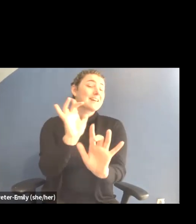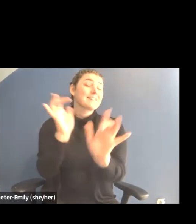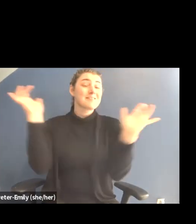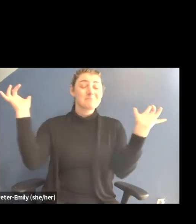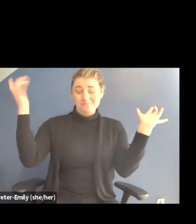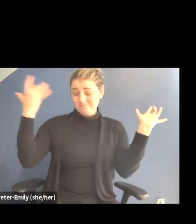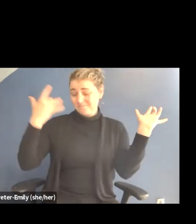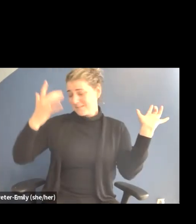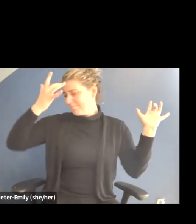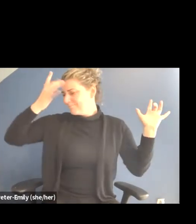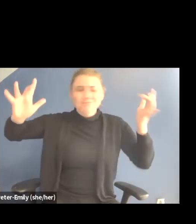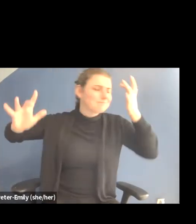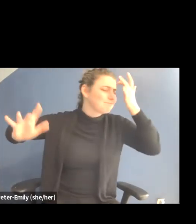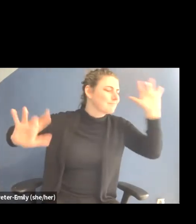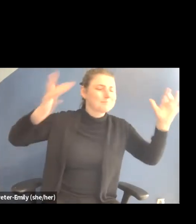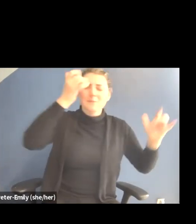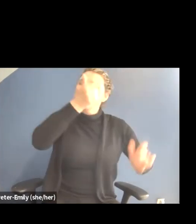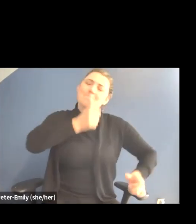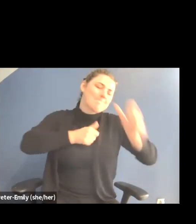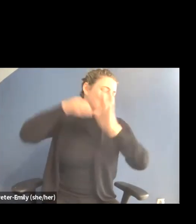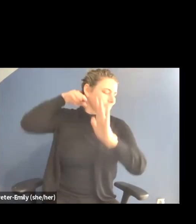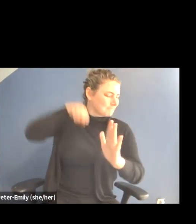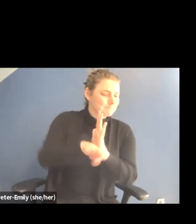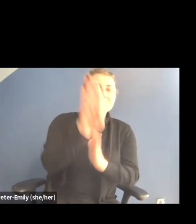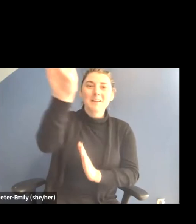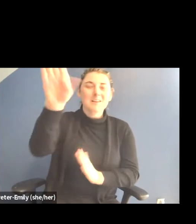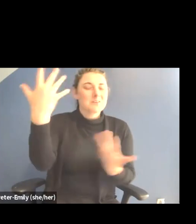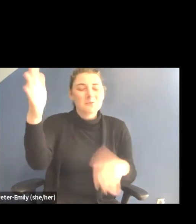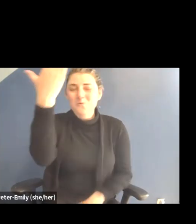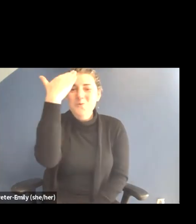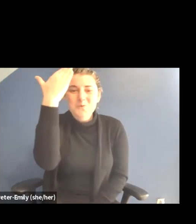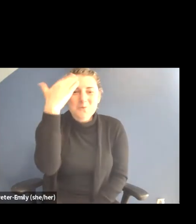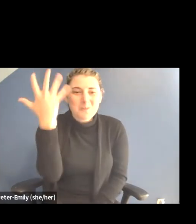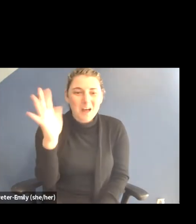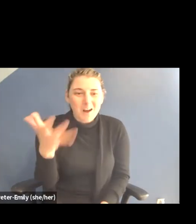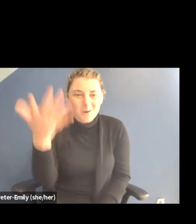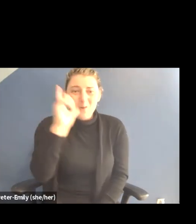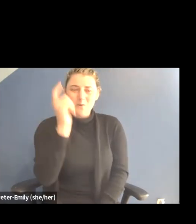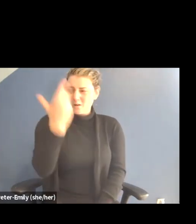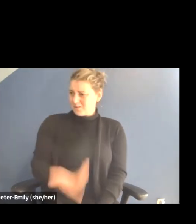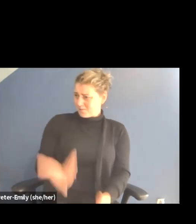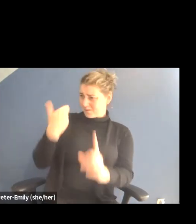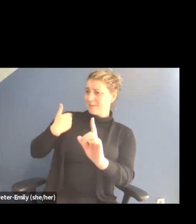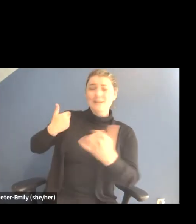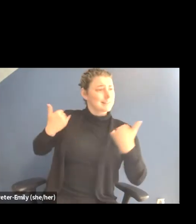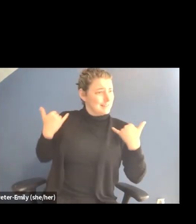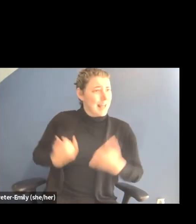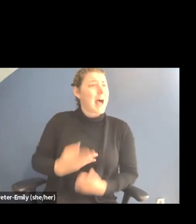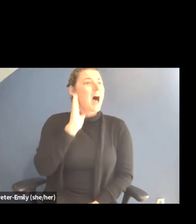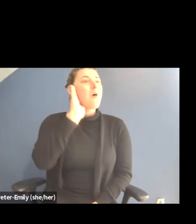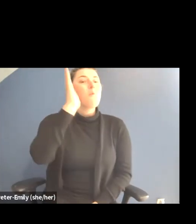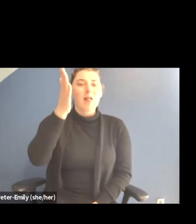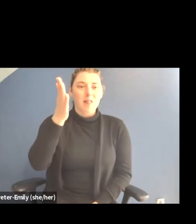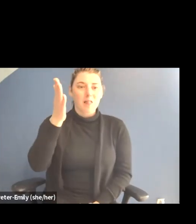brilliant, be your resilience, but you knew that already. Who told you any different? You tell them, today you will, and